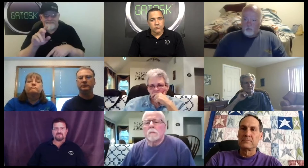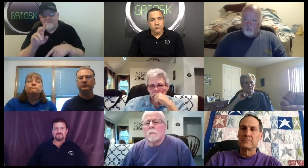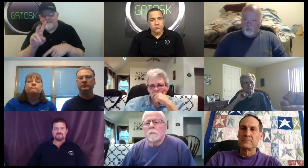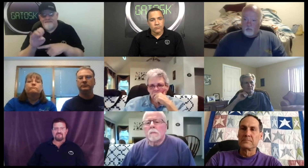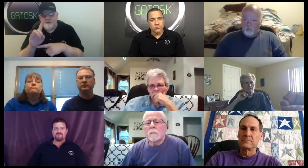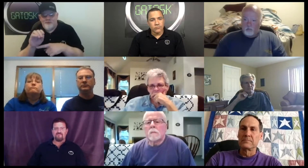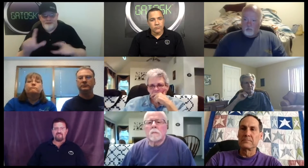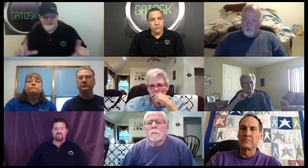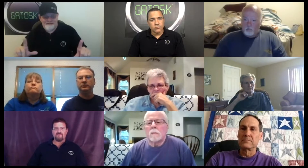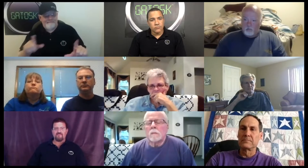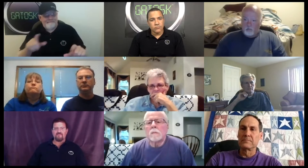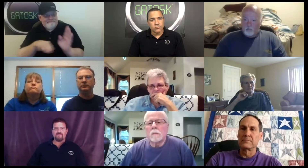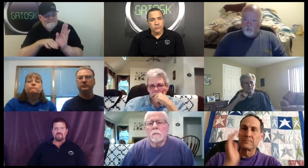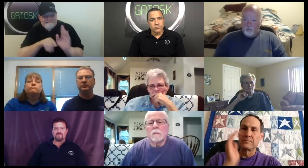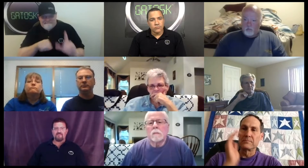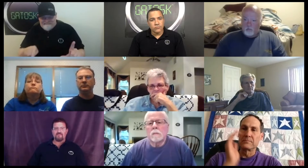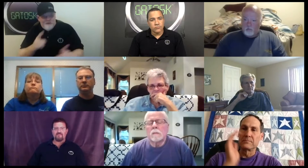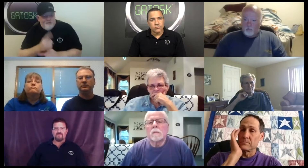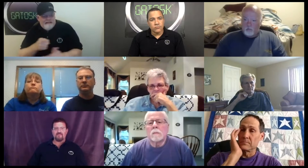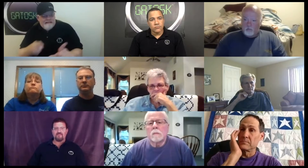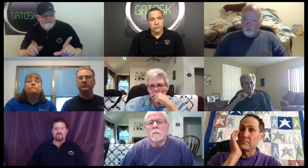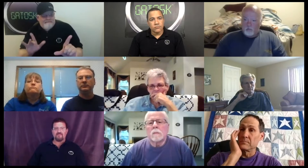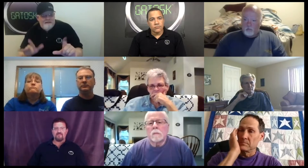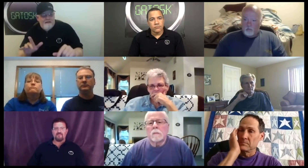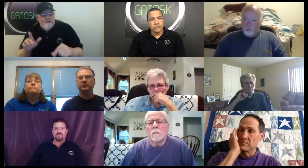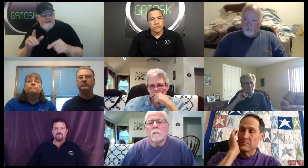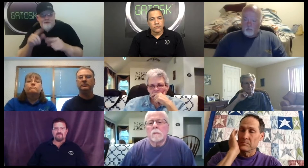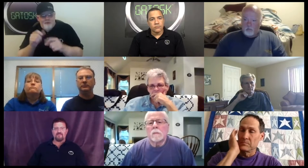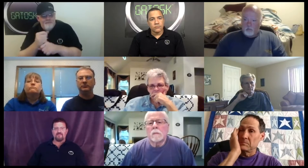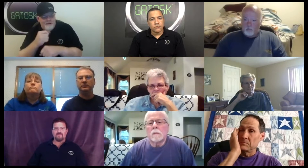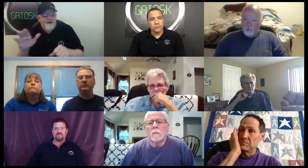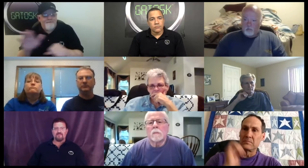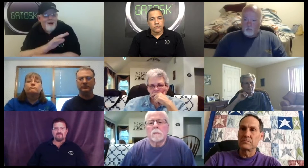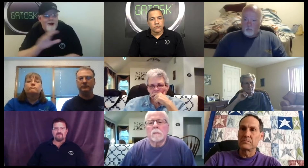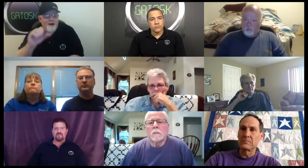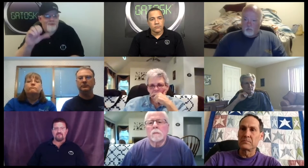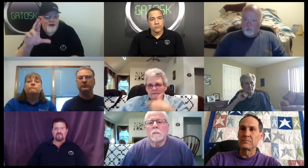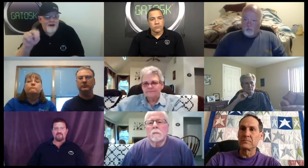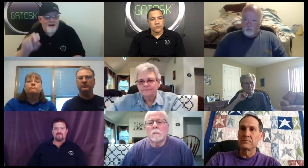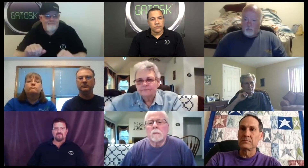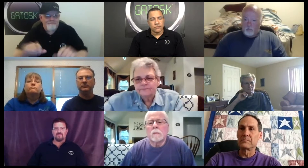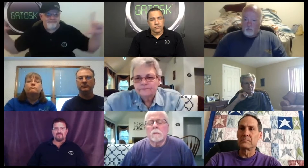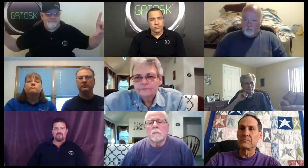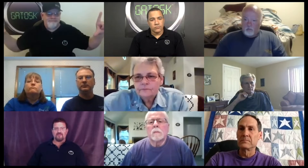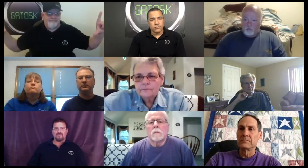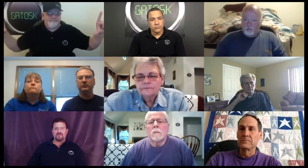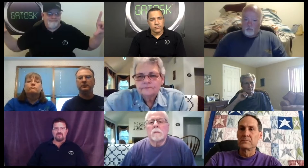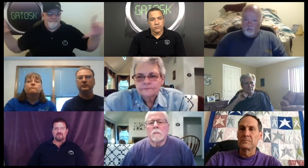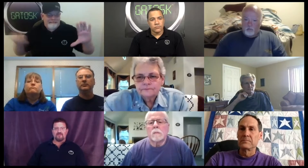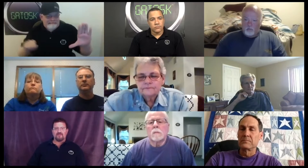If you have noticed, there's some training, some video training, where you can click down and you can make it into a full screen